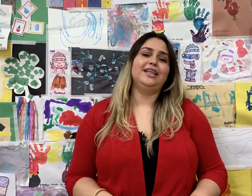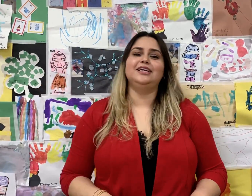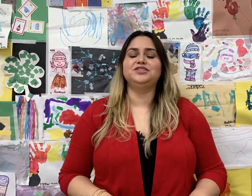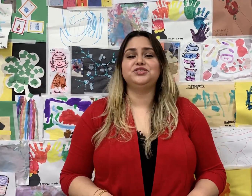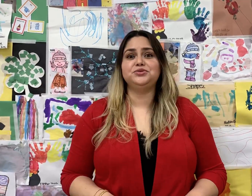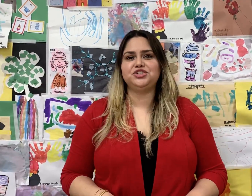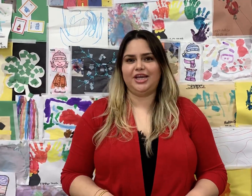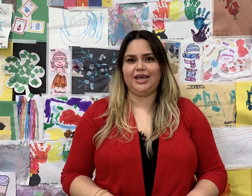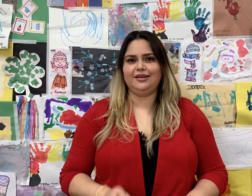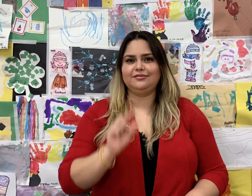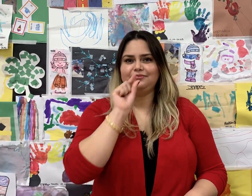Let's do chicken.